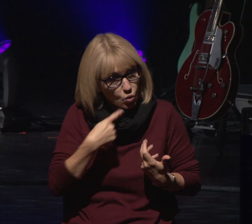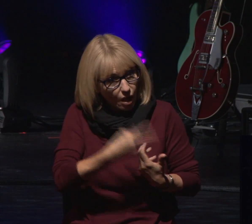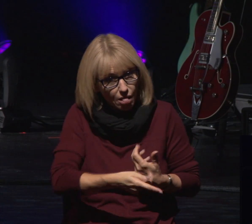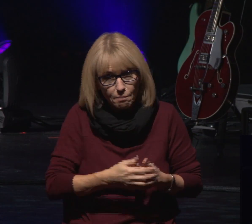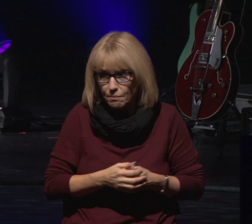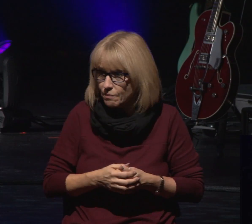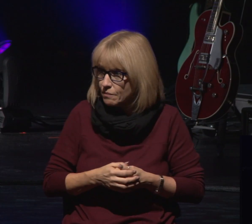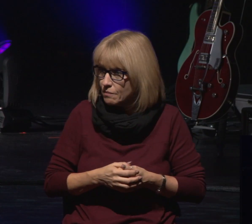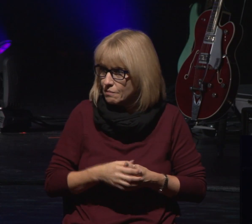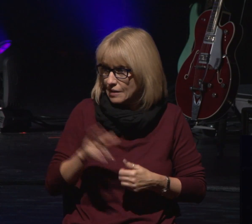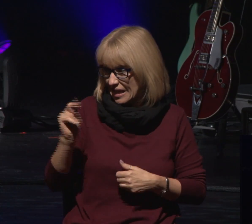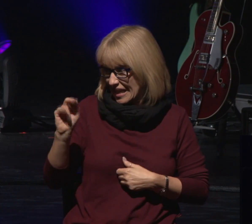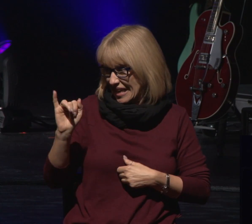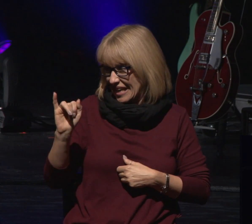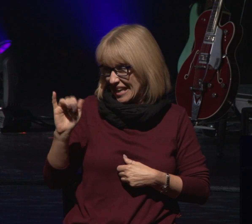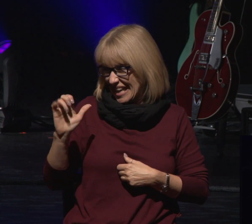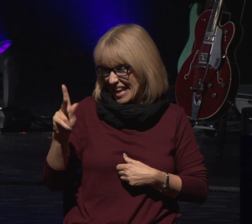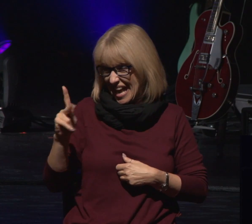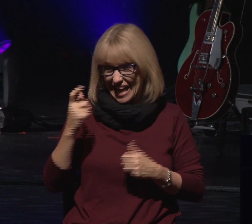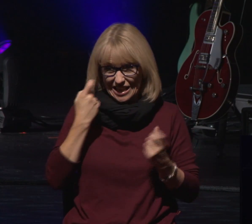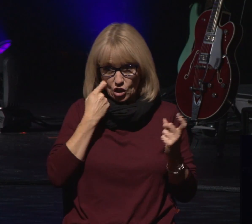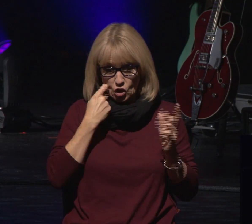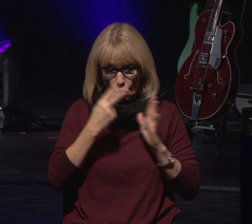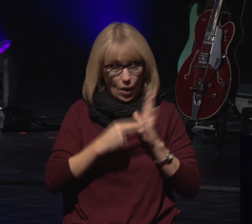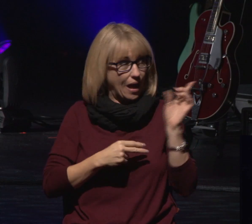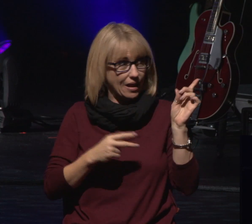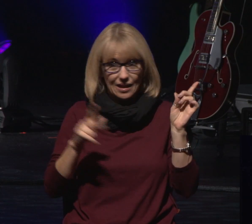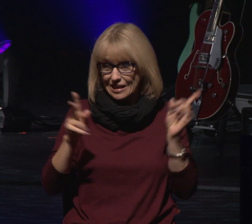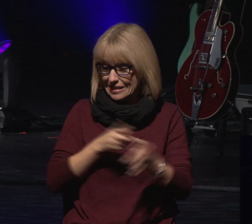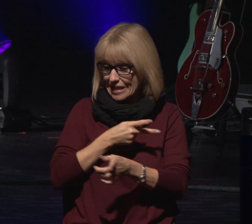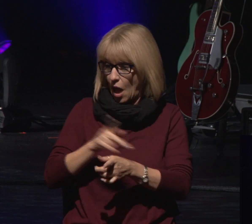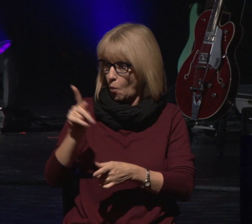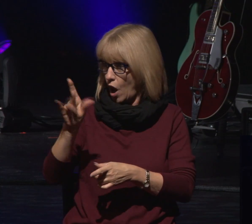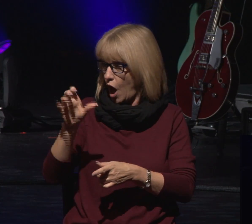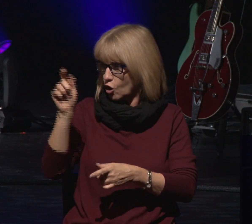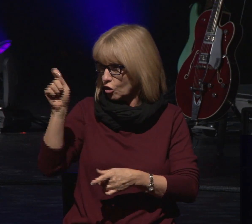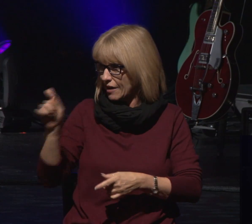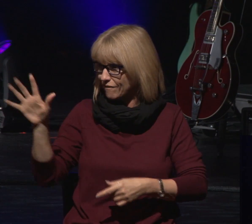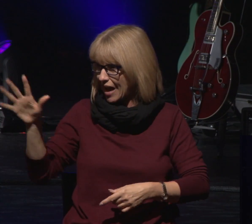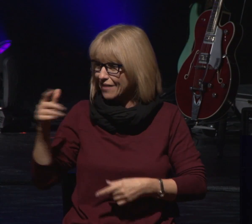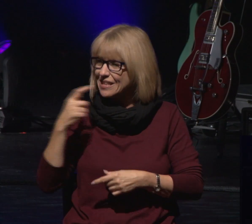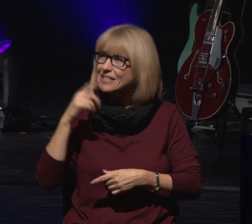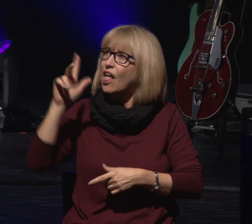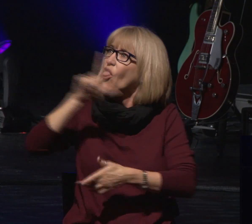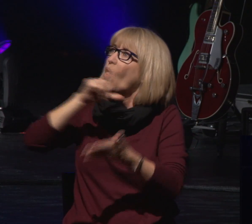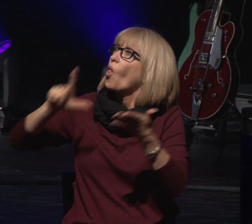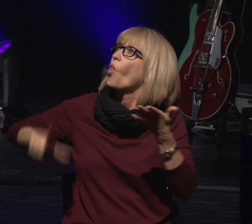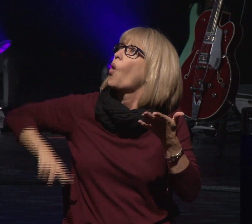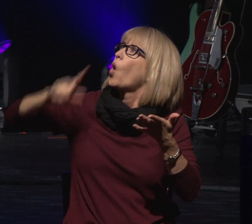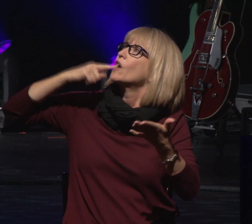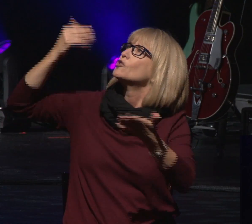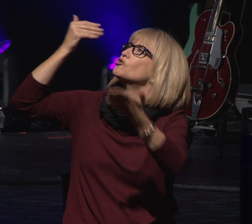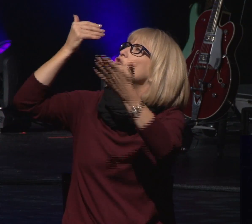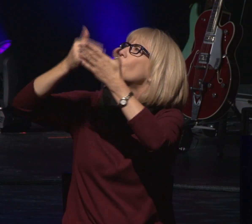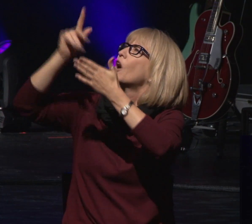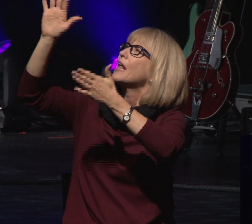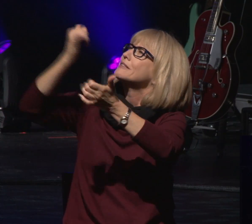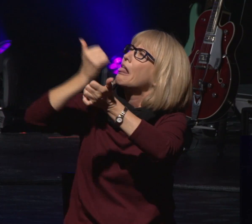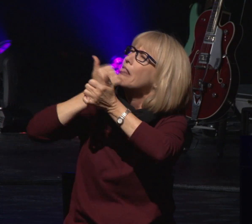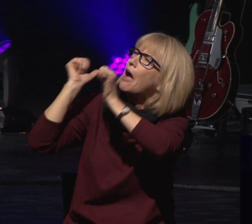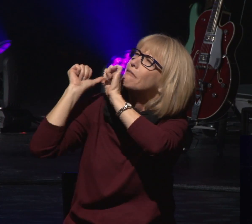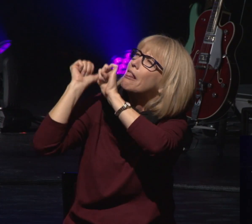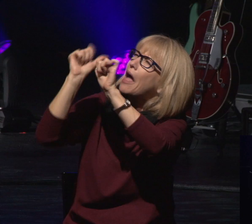100 verse 5. It says, for the Lord is good, and his love endures forever, and his